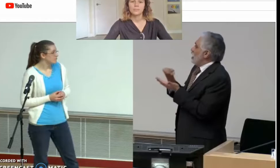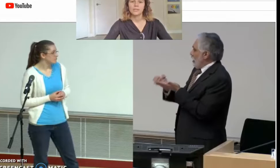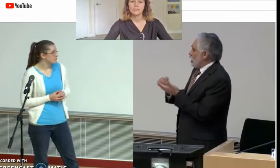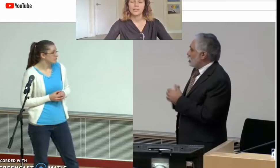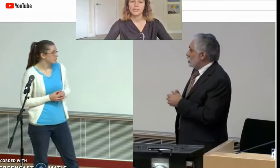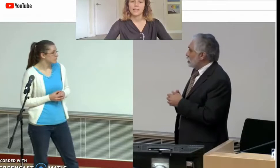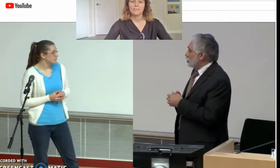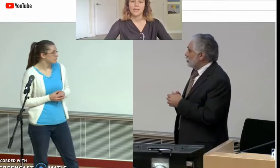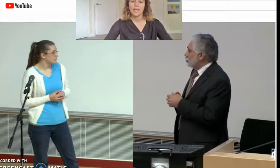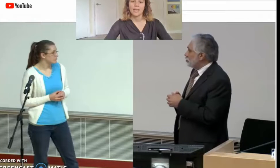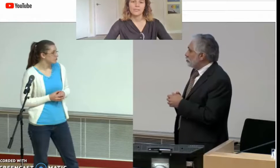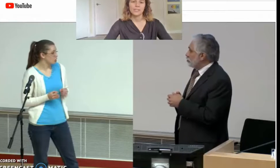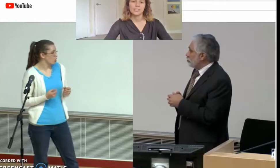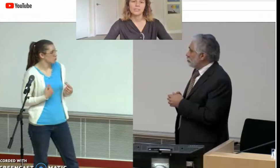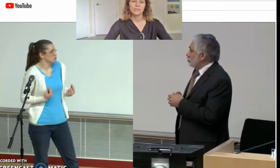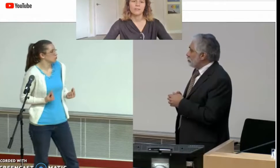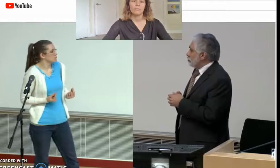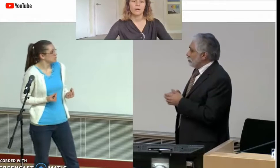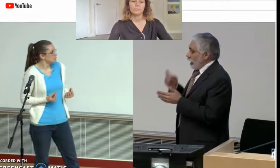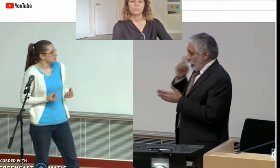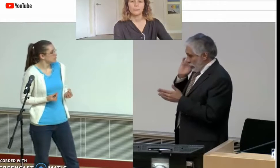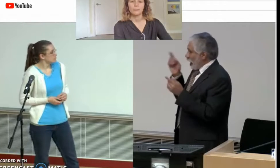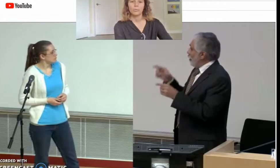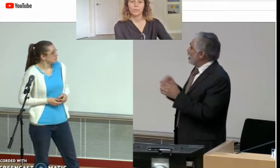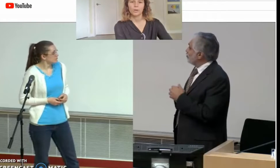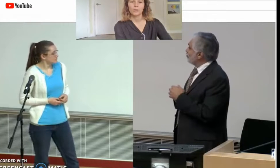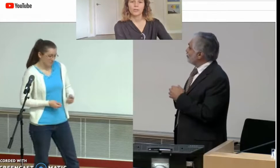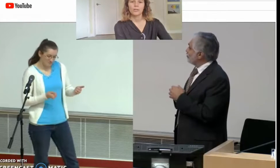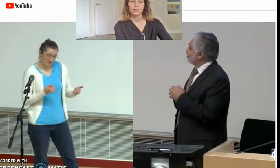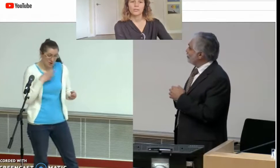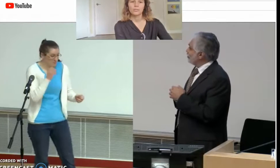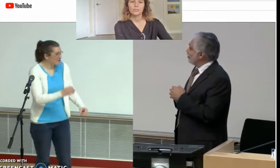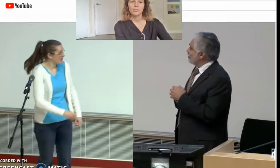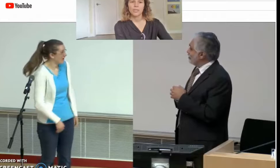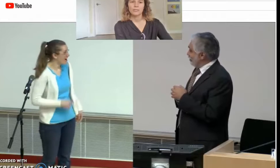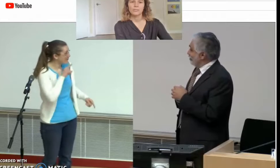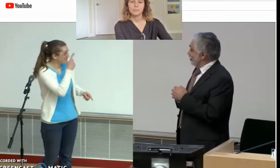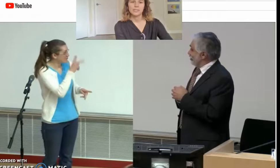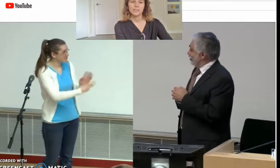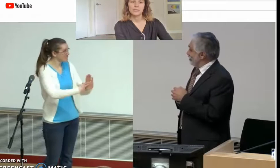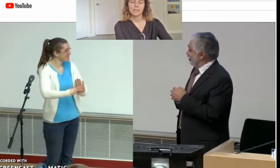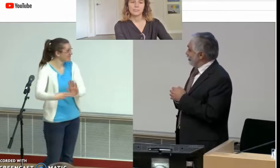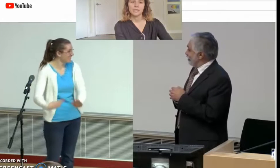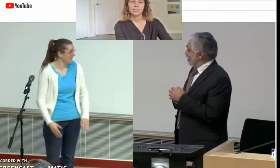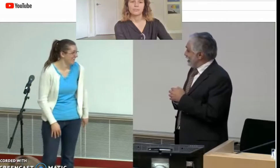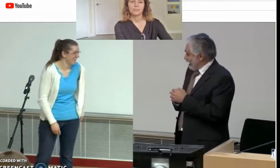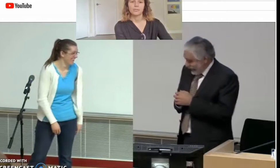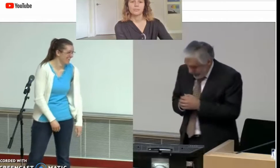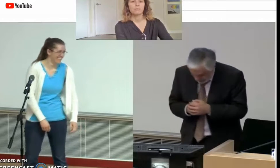And if they didn't have evidence of problems before, then that could be the explanation for